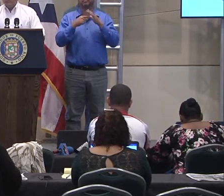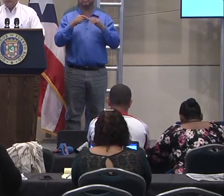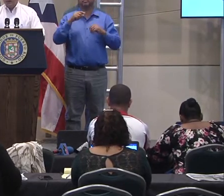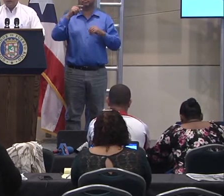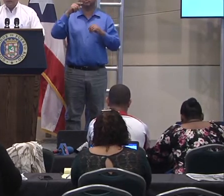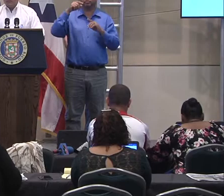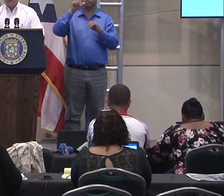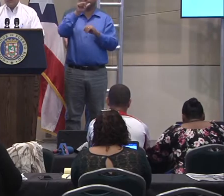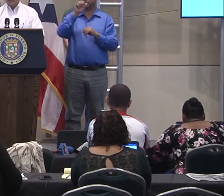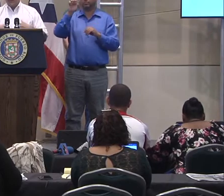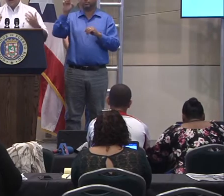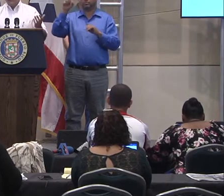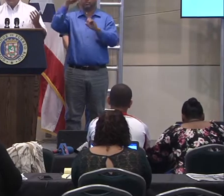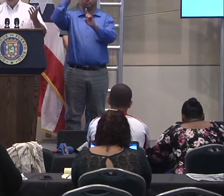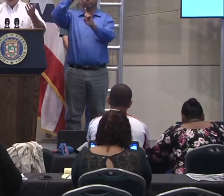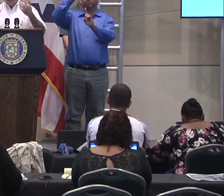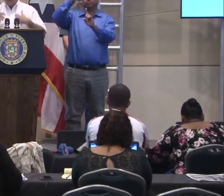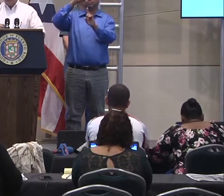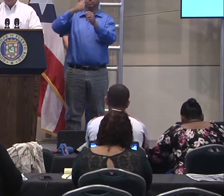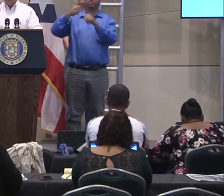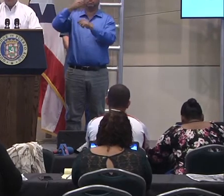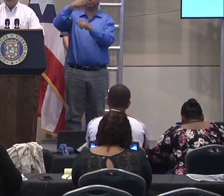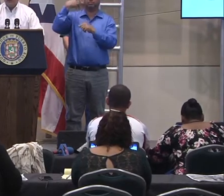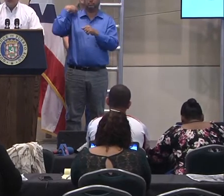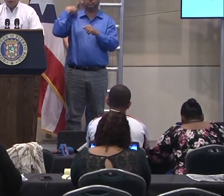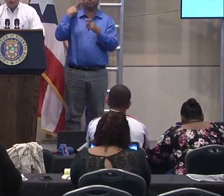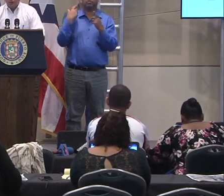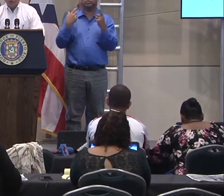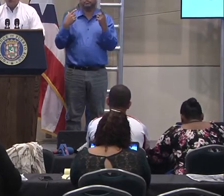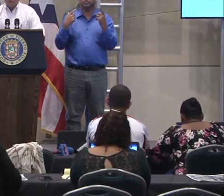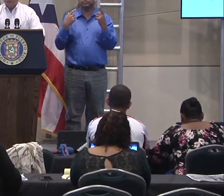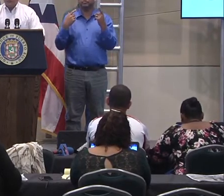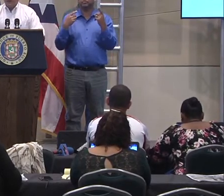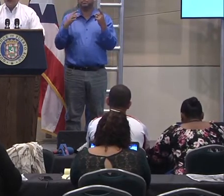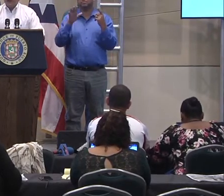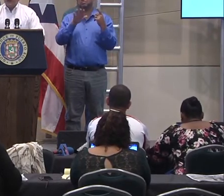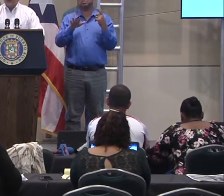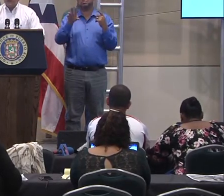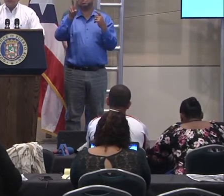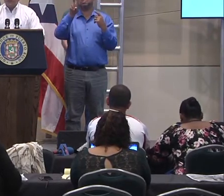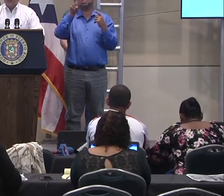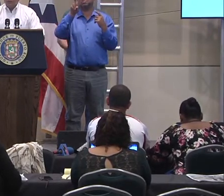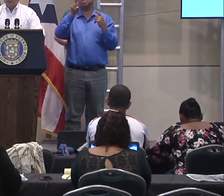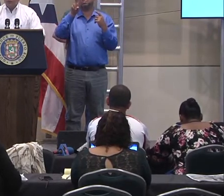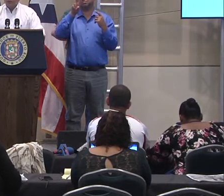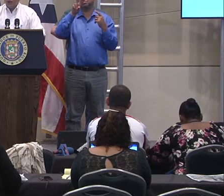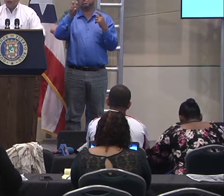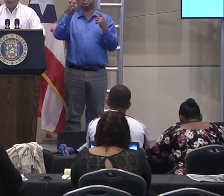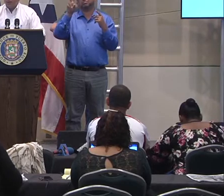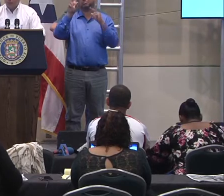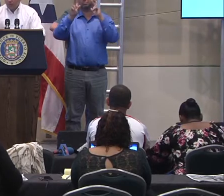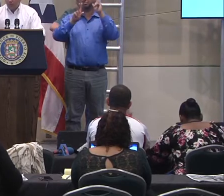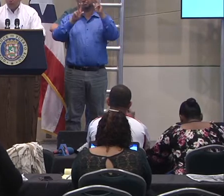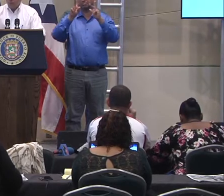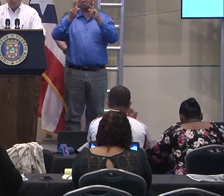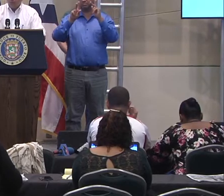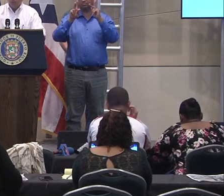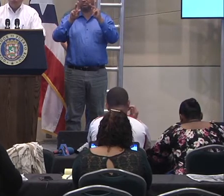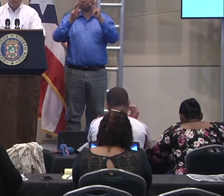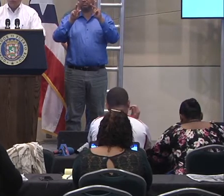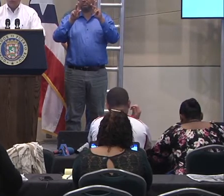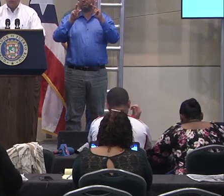PREPA got and hired and they're deploying about 200 people that are coming in the